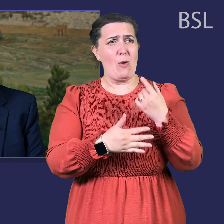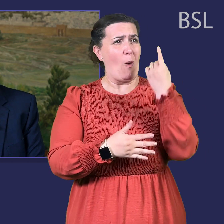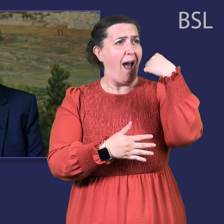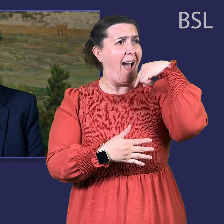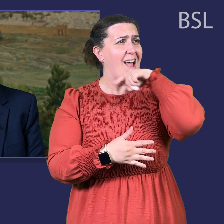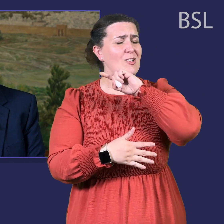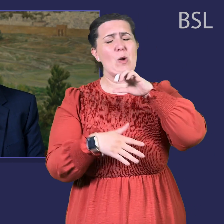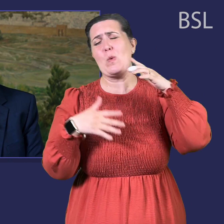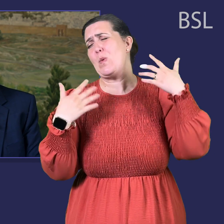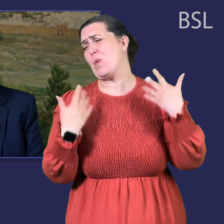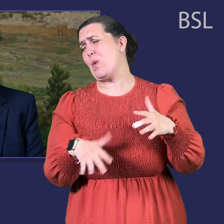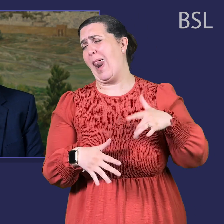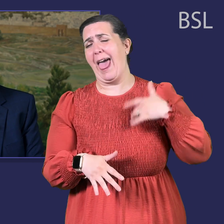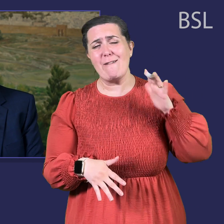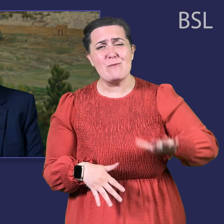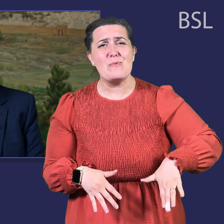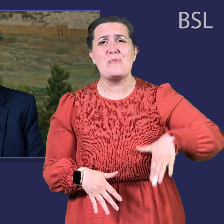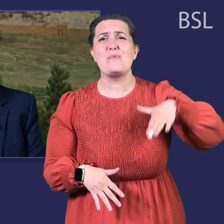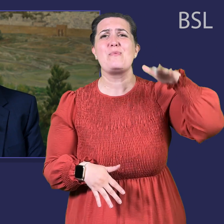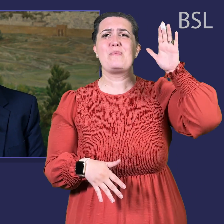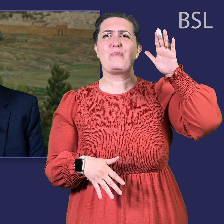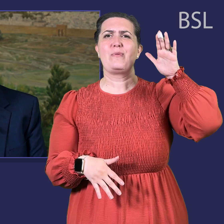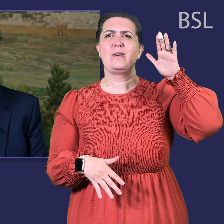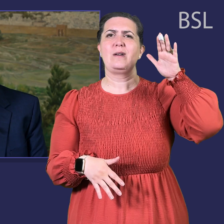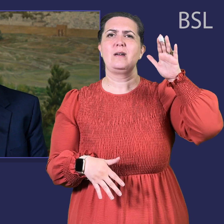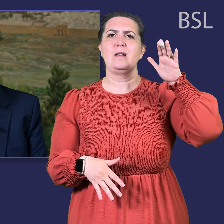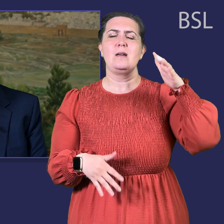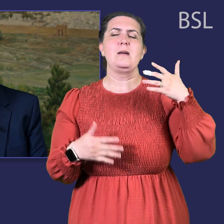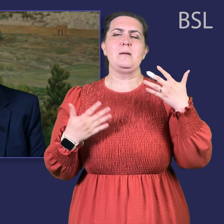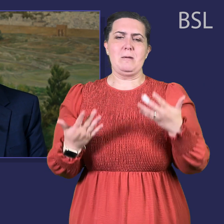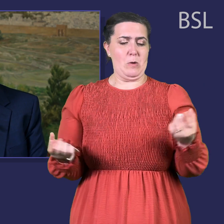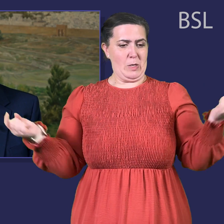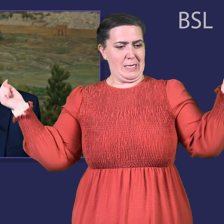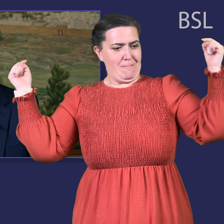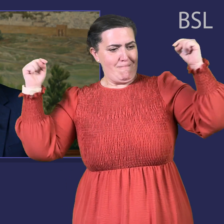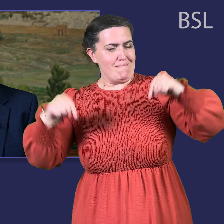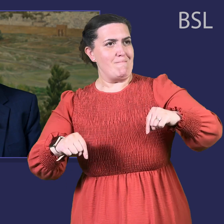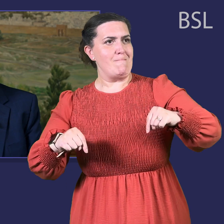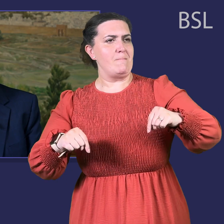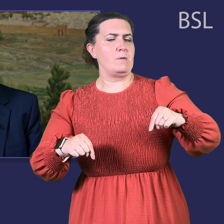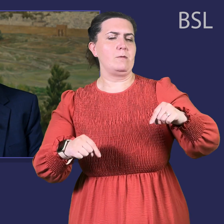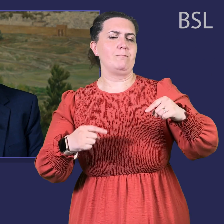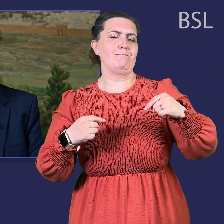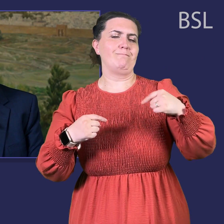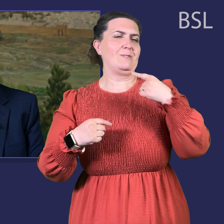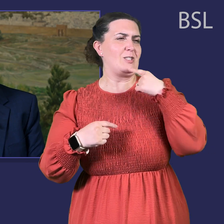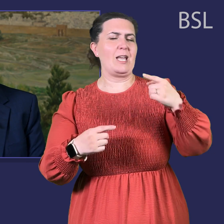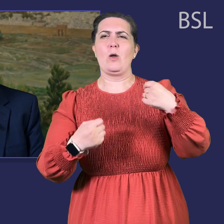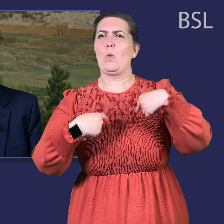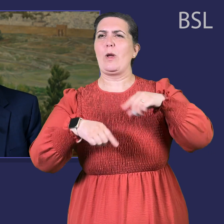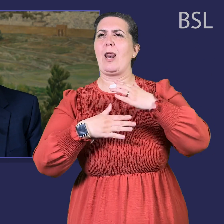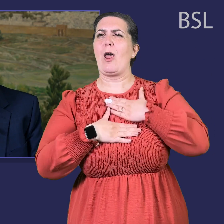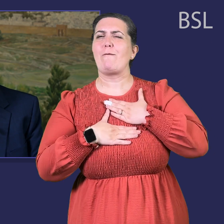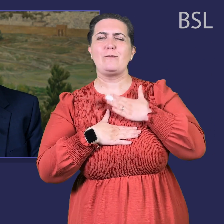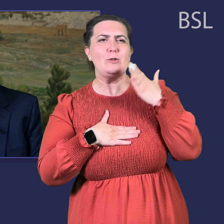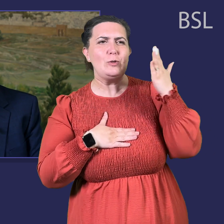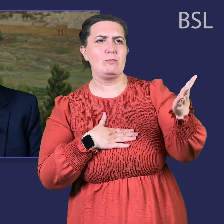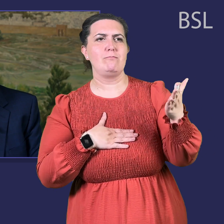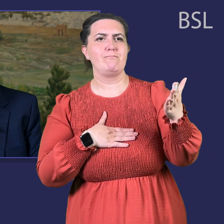history-making 100 years of your life. We have come to say we love